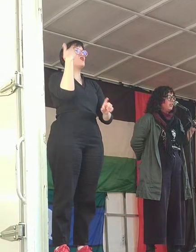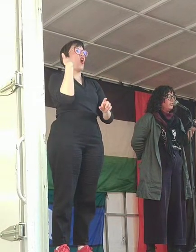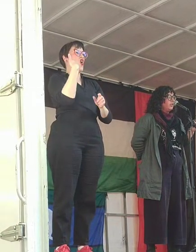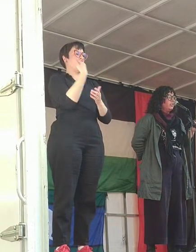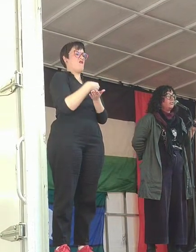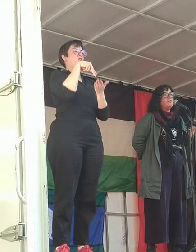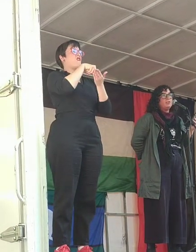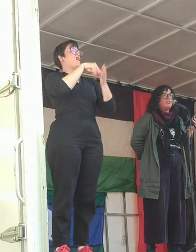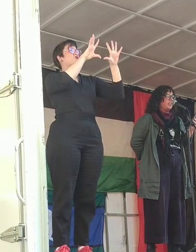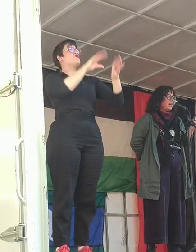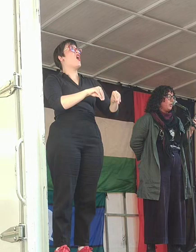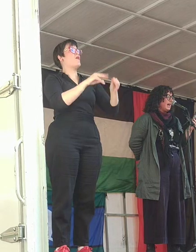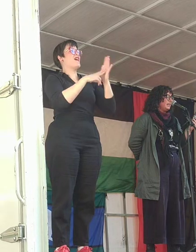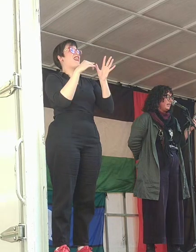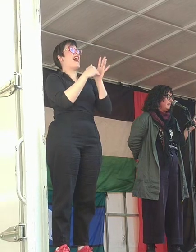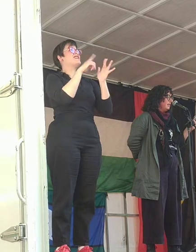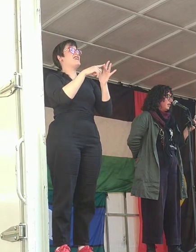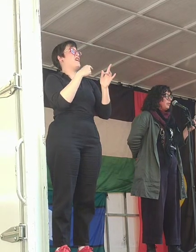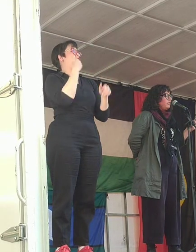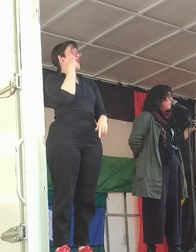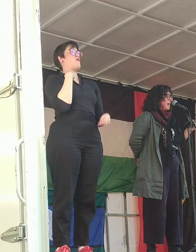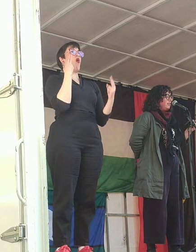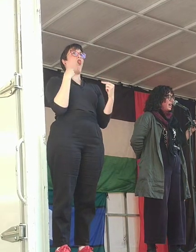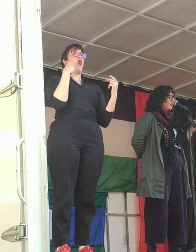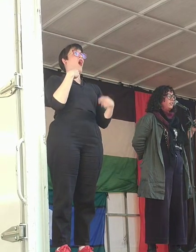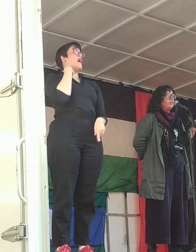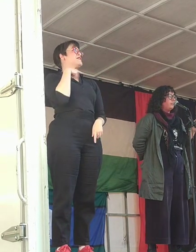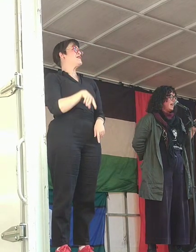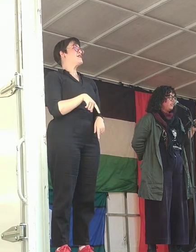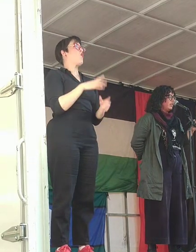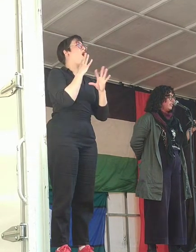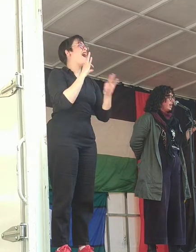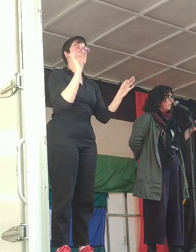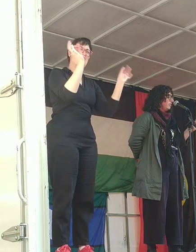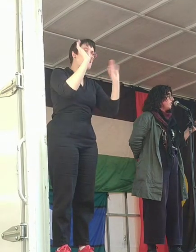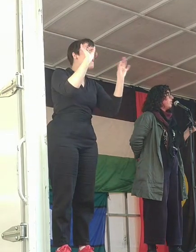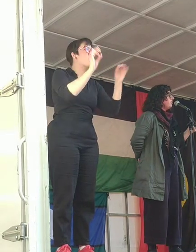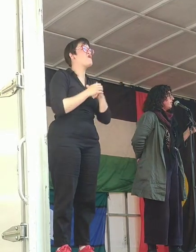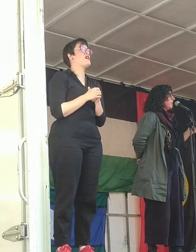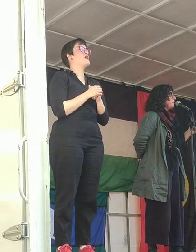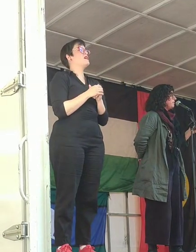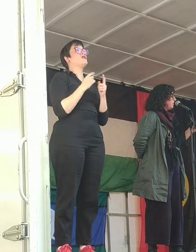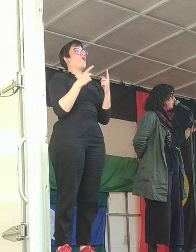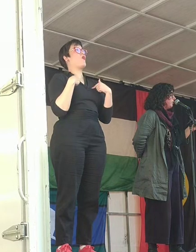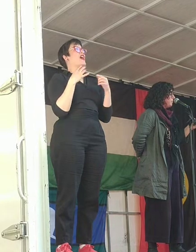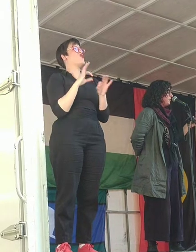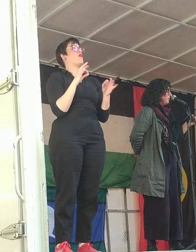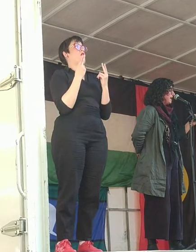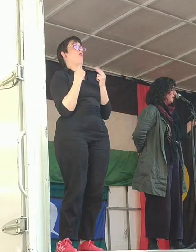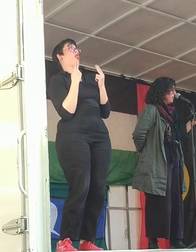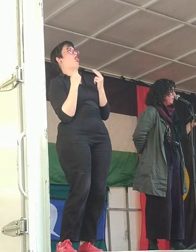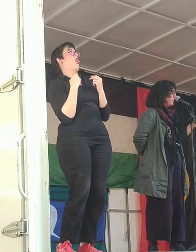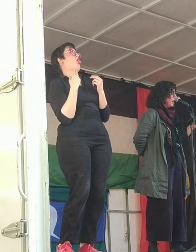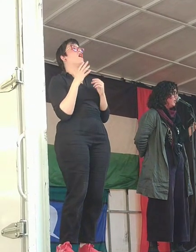stop the Nazi onslaught, to refuse to die quietly. We do not bow down to those who enact genocide. On the contrary, we refuse